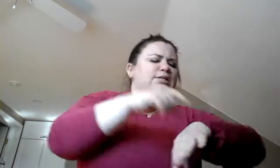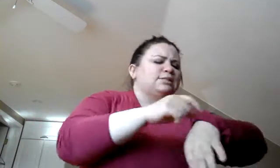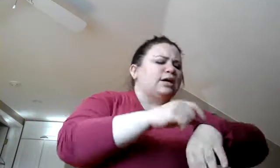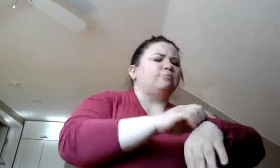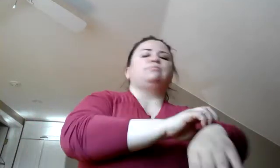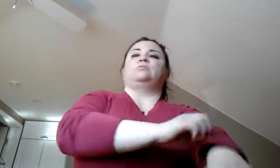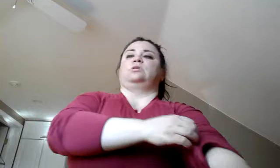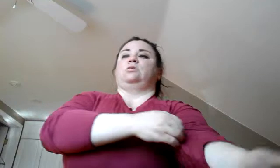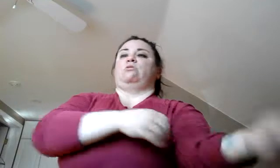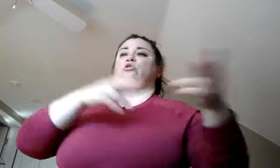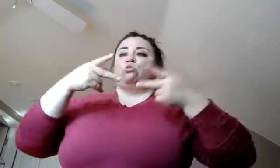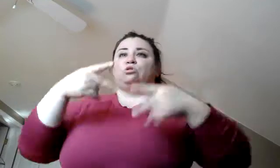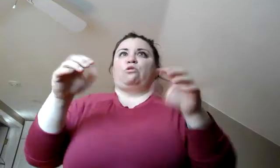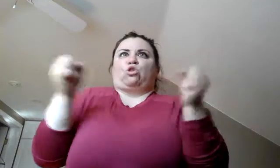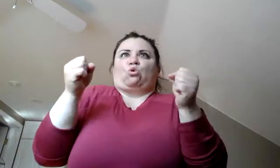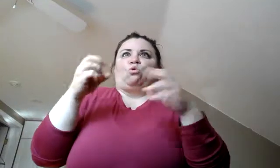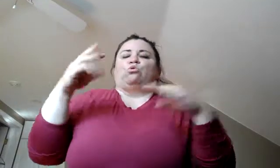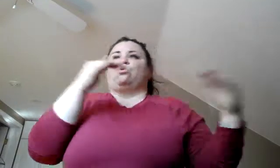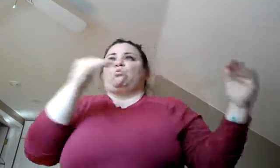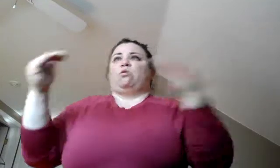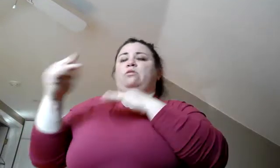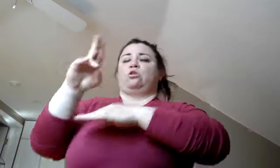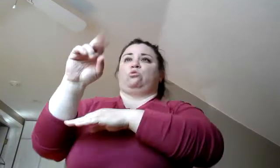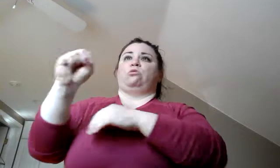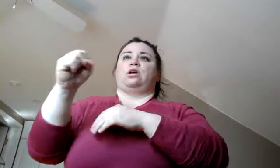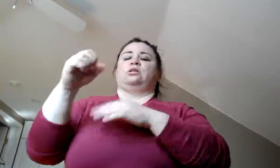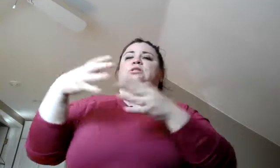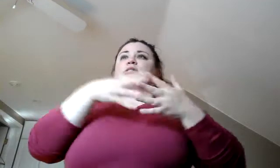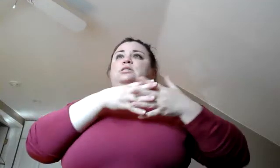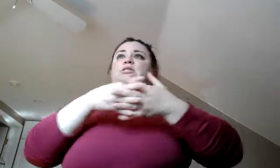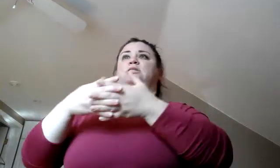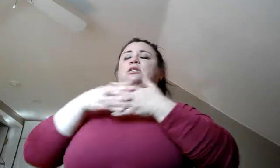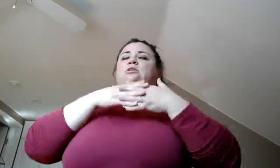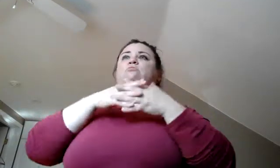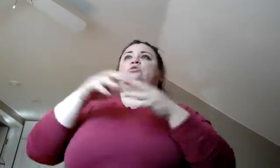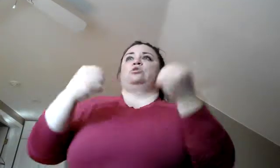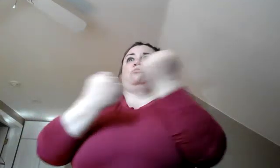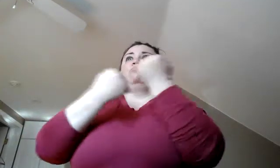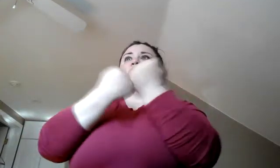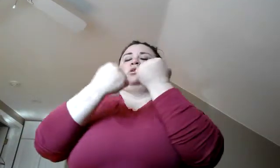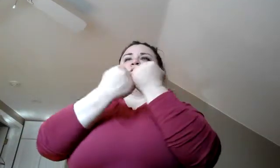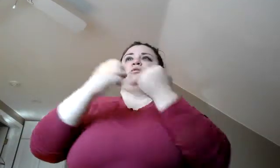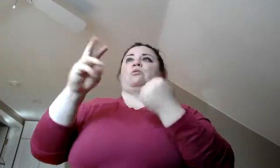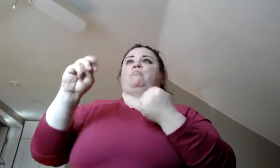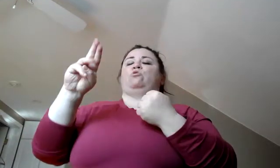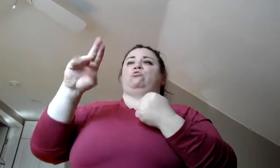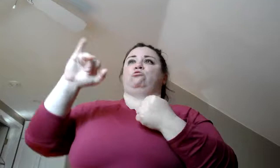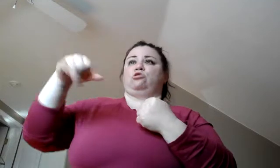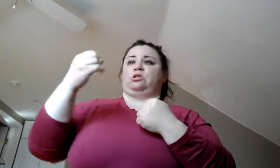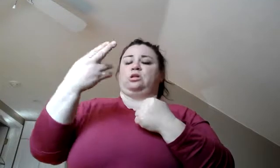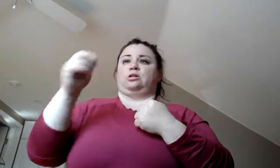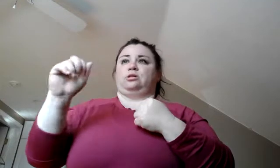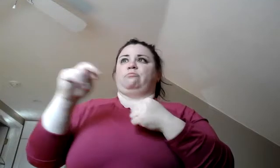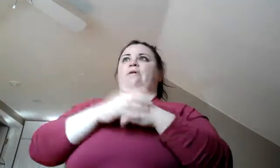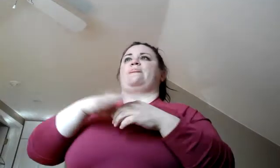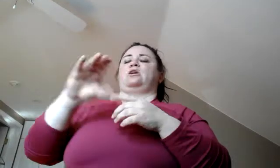So during the Cold War, the United States was supporting the Mujahideen, and the Soviet Union was fighting the Mujahideen in